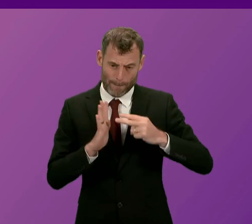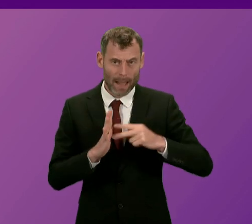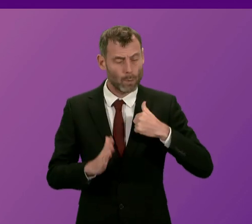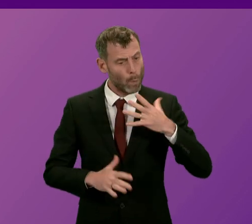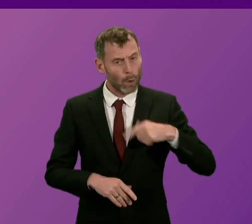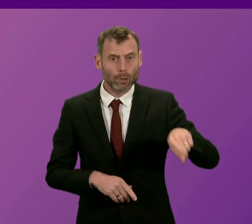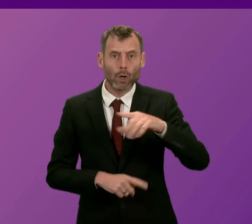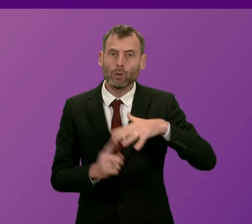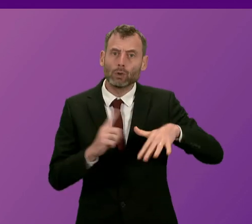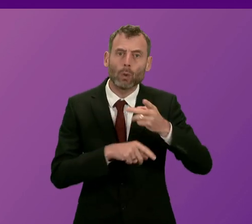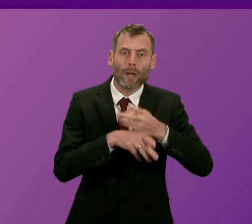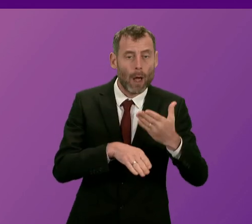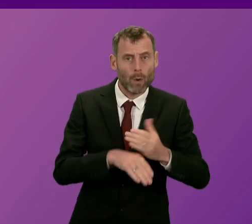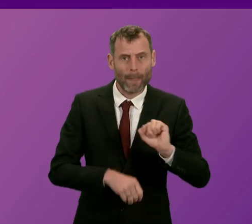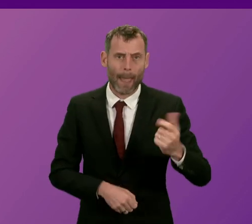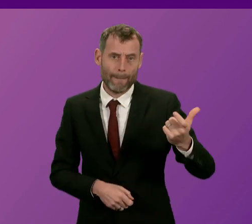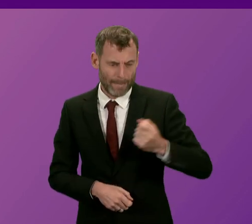the length and breadth of the country.